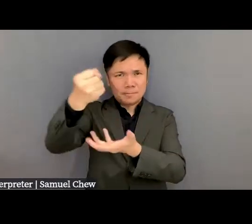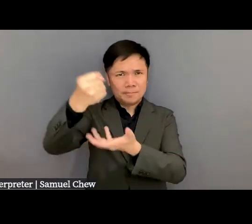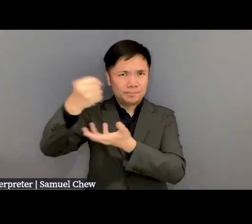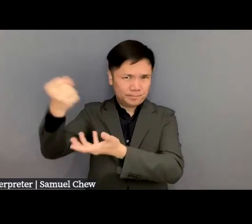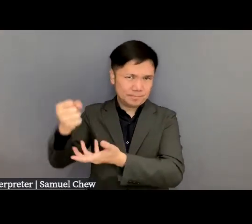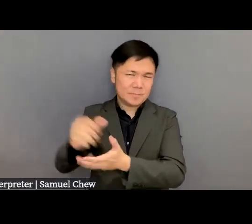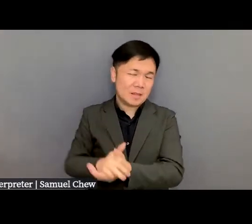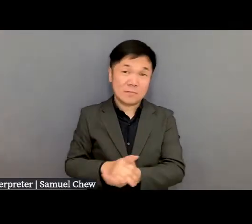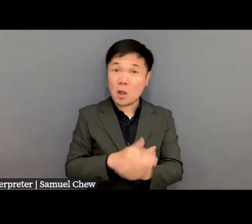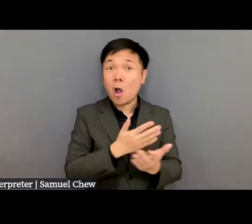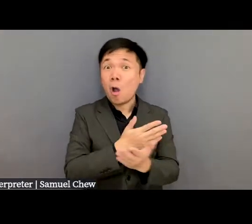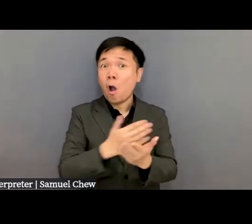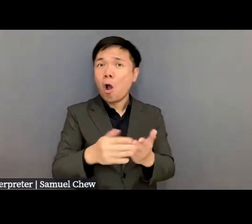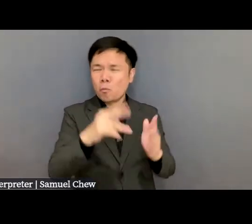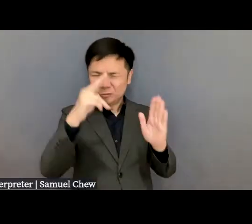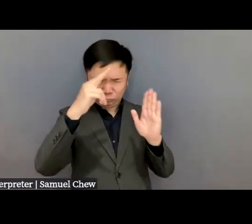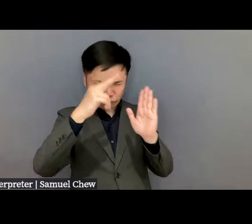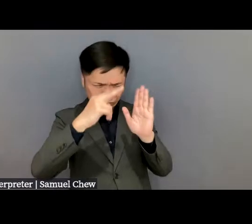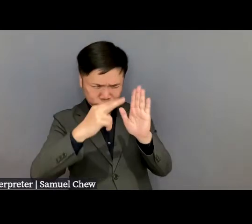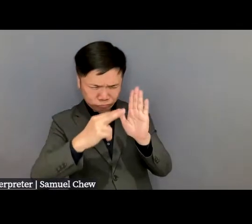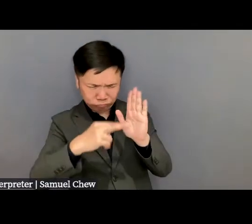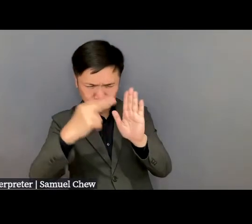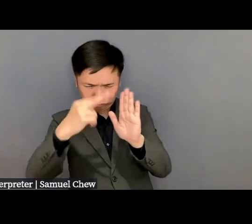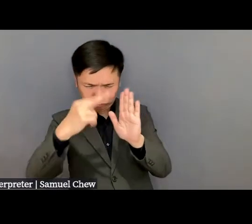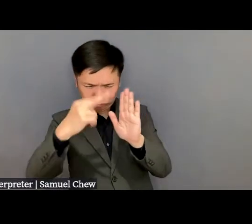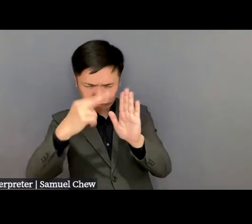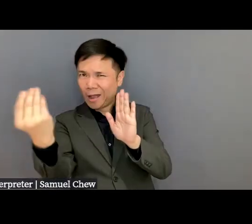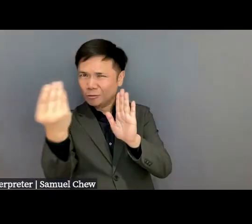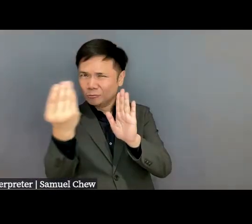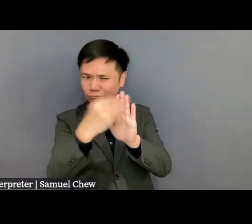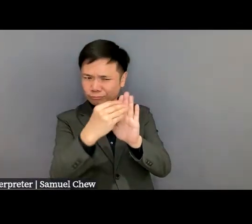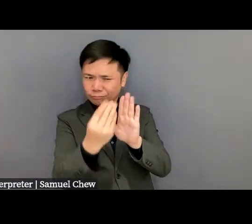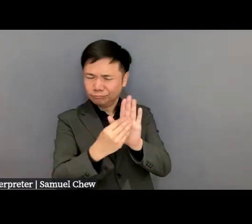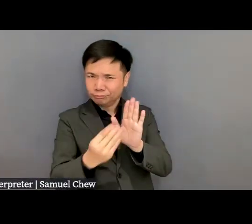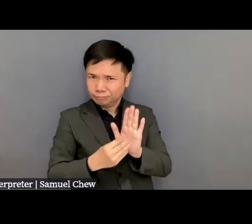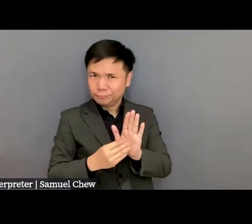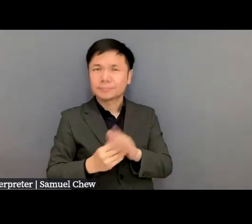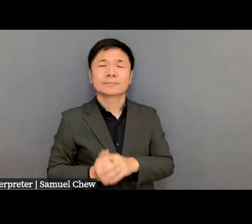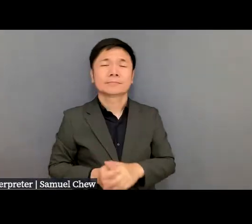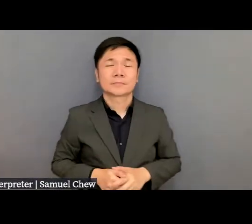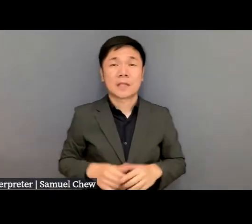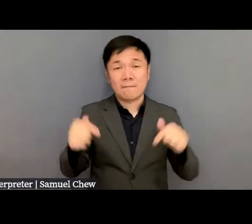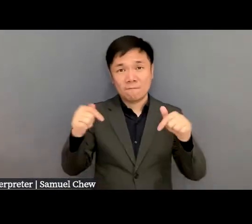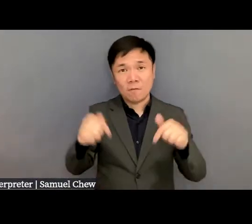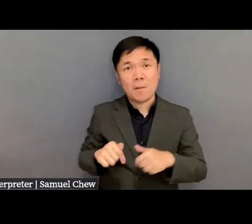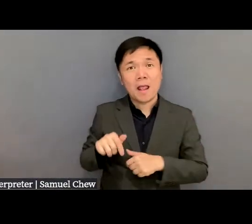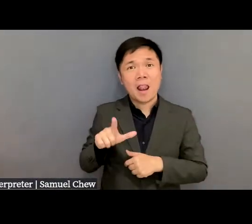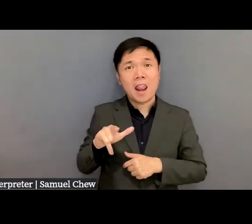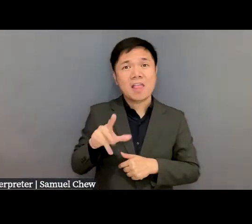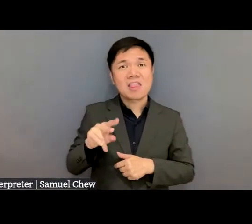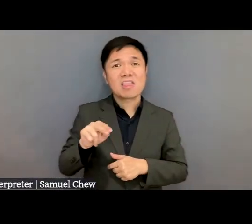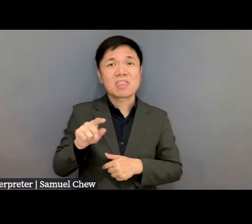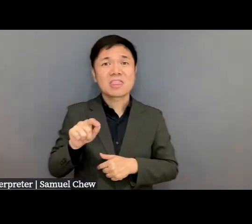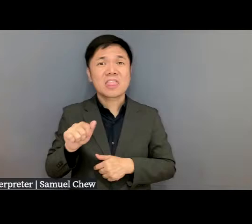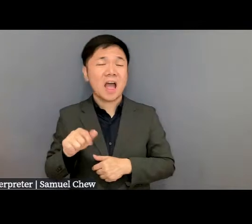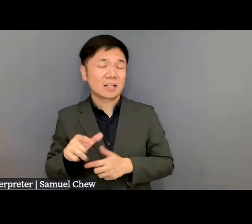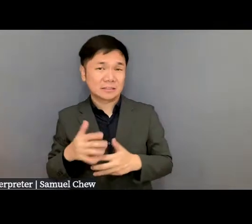time and resources on. But more importantly for us in the association is the fact that this